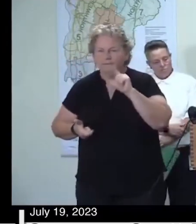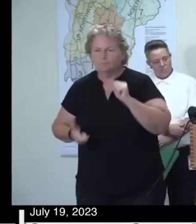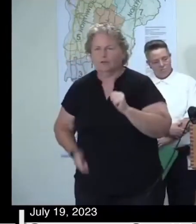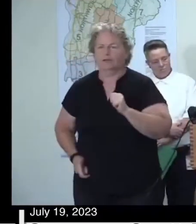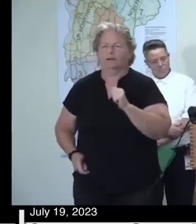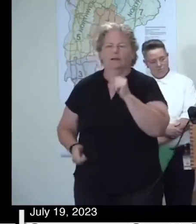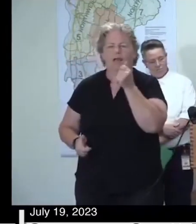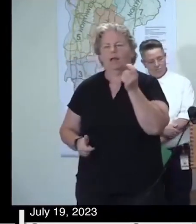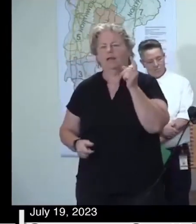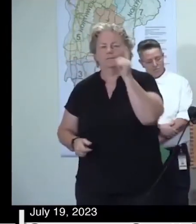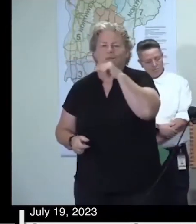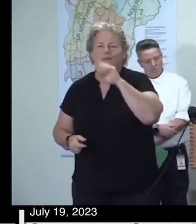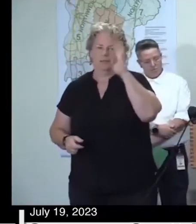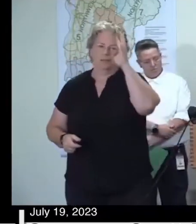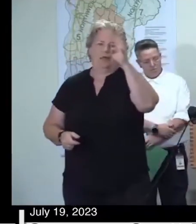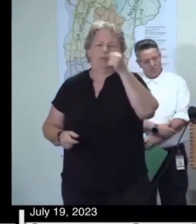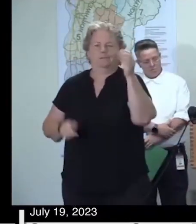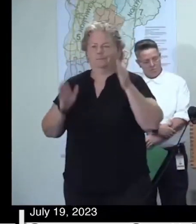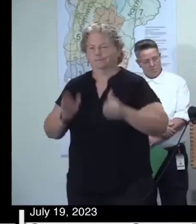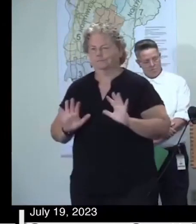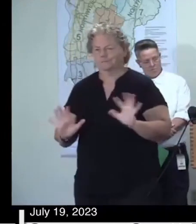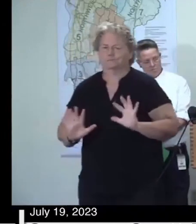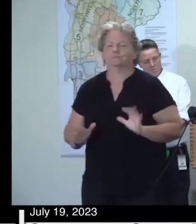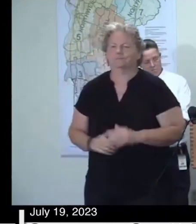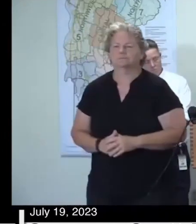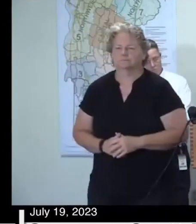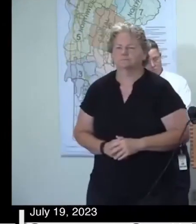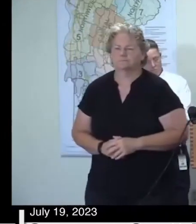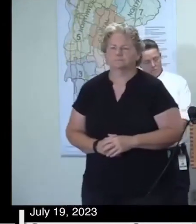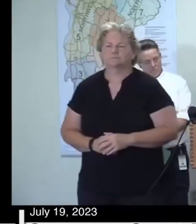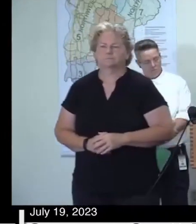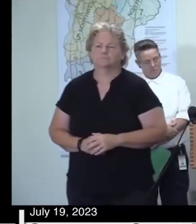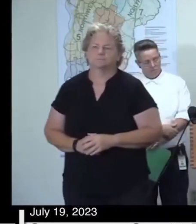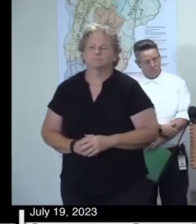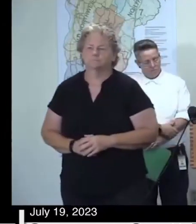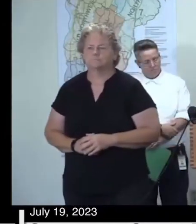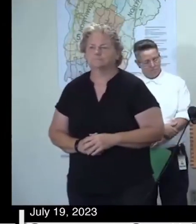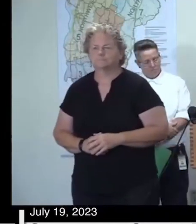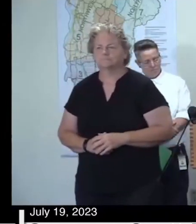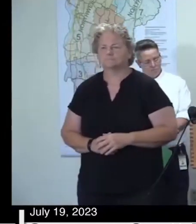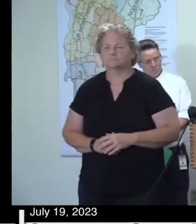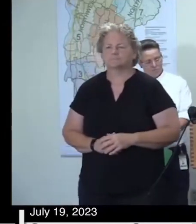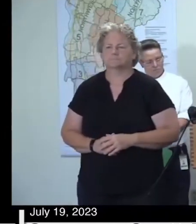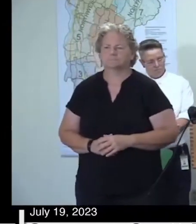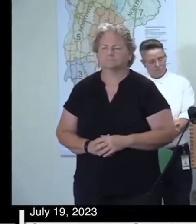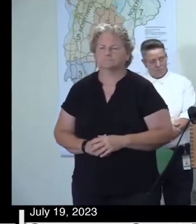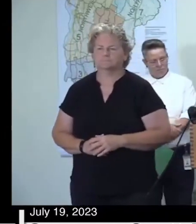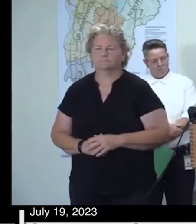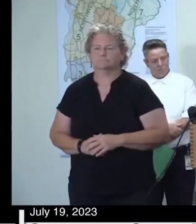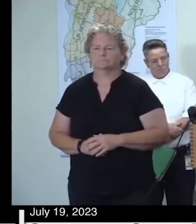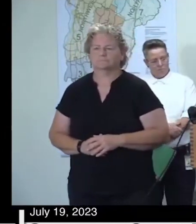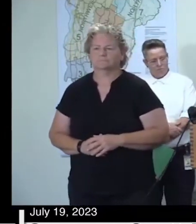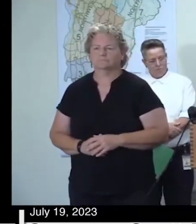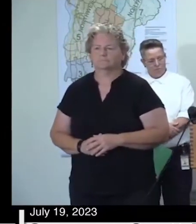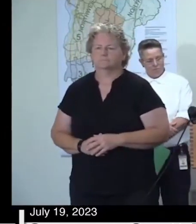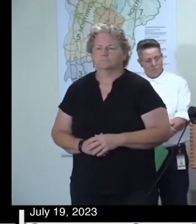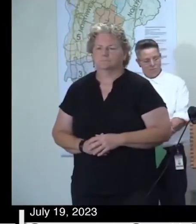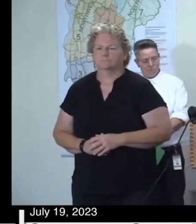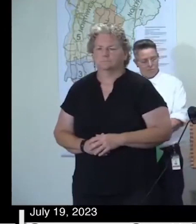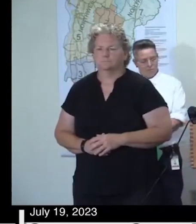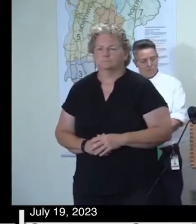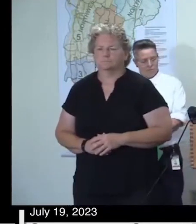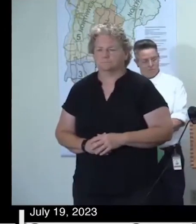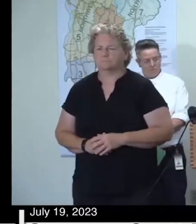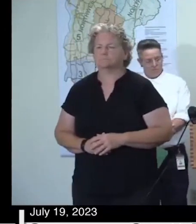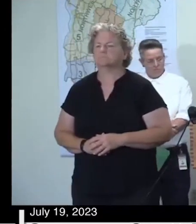As of right now, working with the Small Business Administration, they have also opened up two business resource centers, one here in Berlin, one